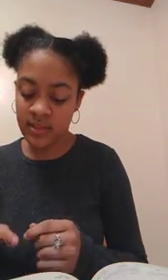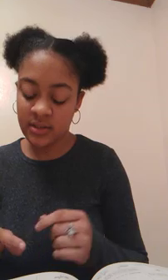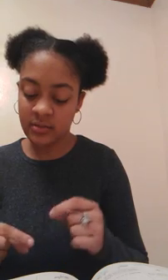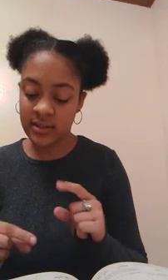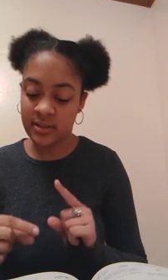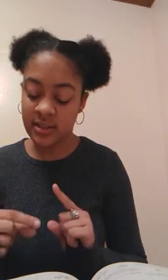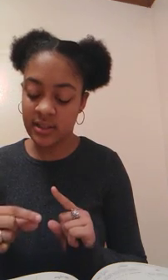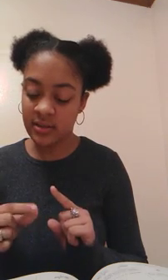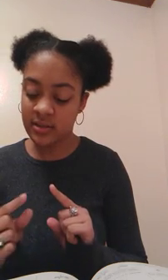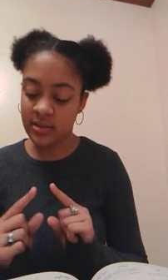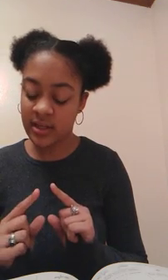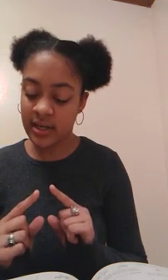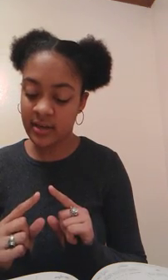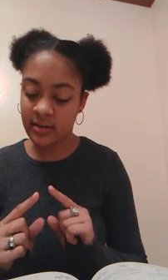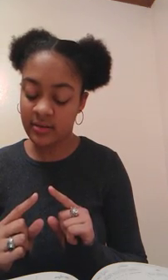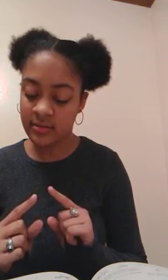So let's see. It looks like